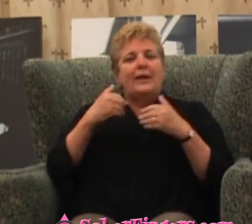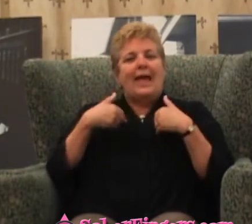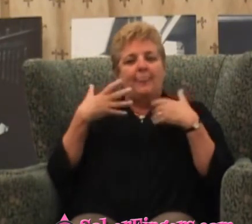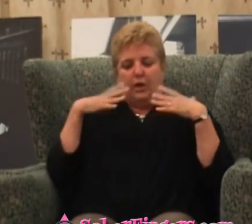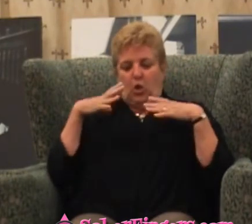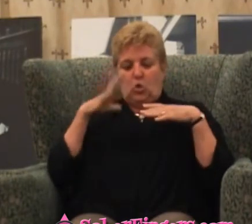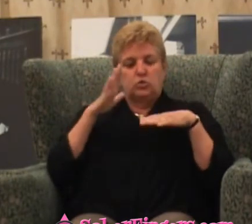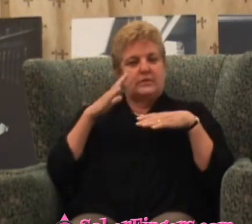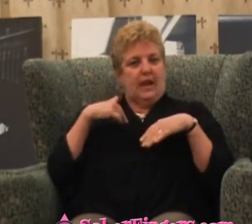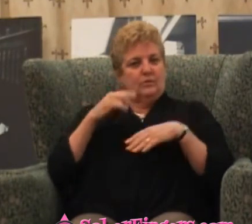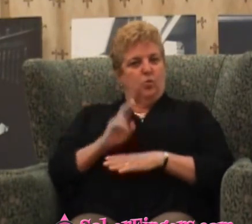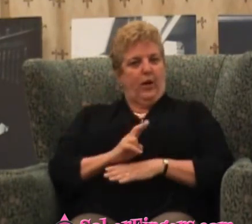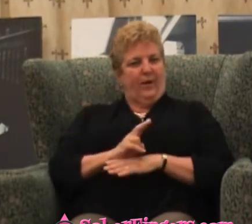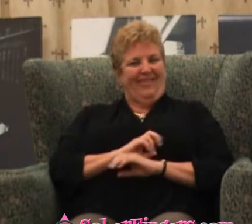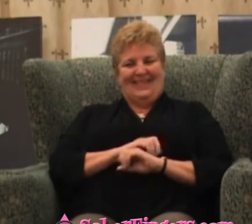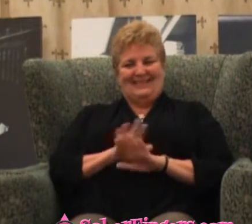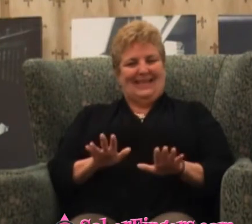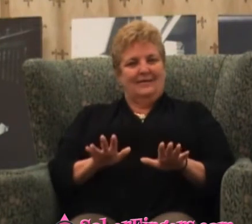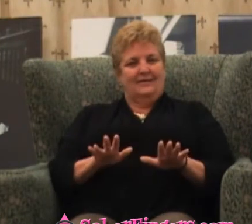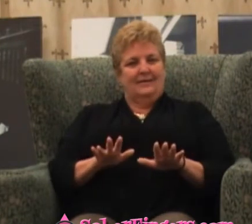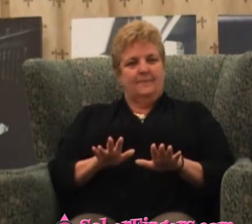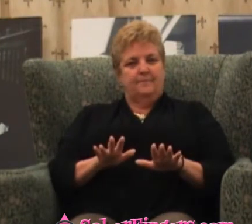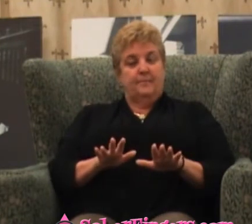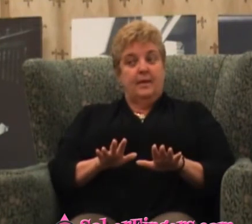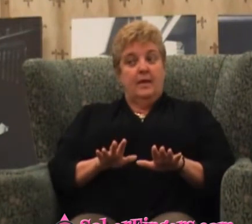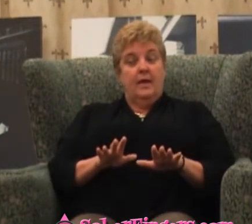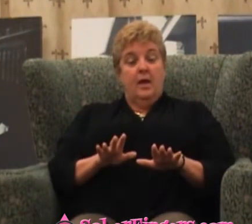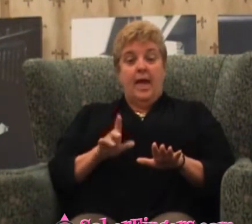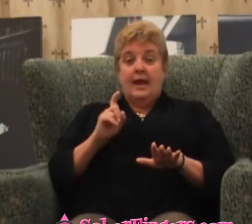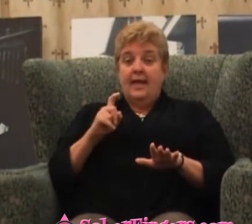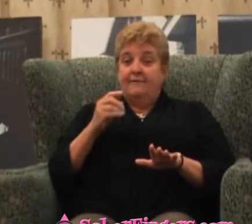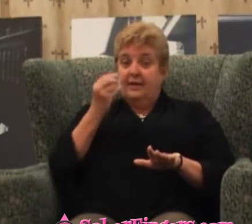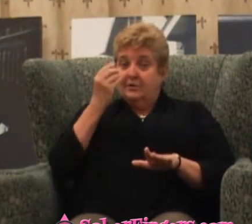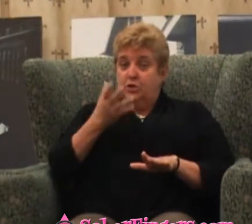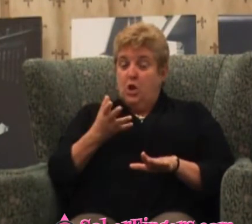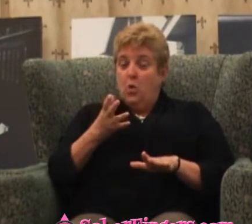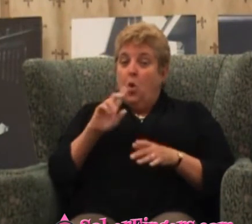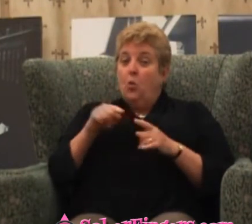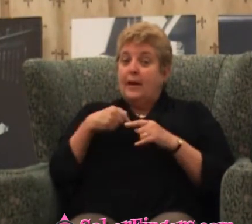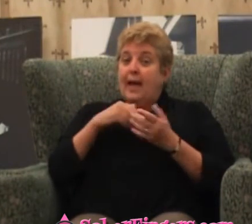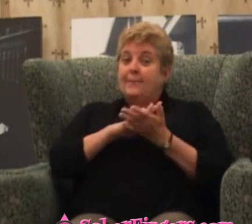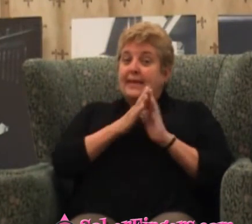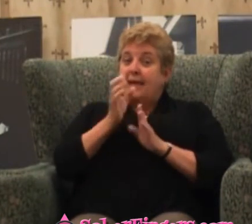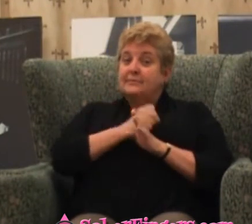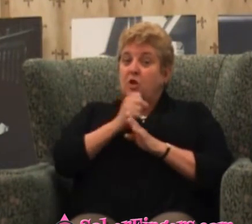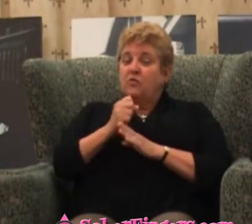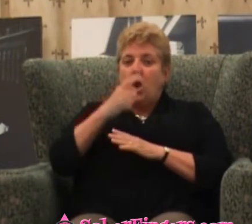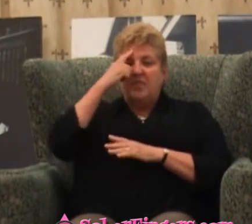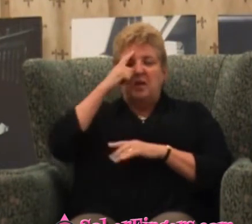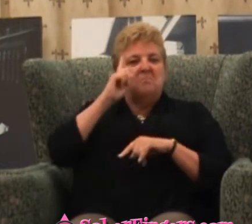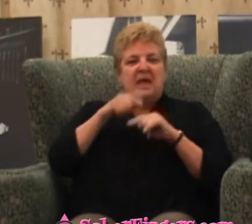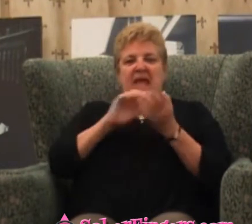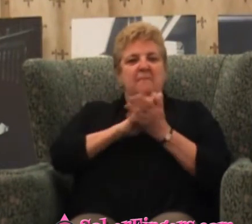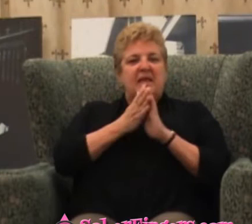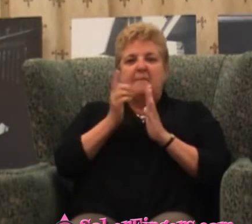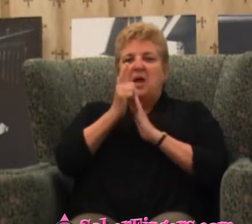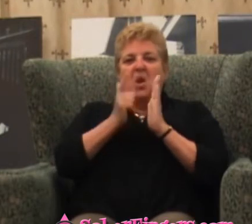I had nothing. Forgot to share with you guys, when I got sober, I thought I could never be a lawyer again because I had been suspended